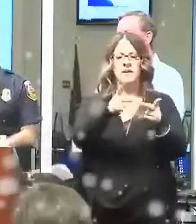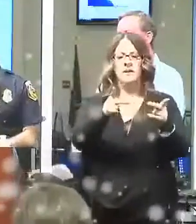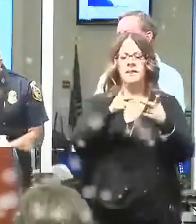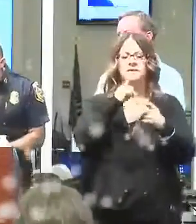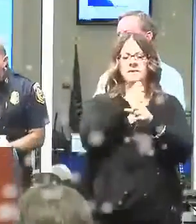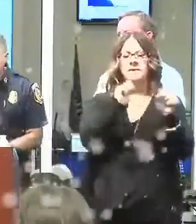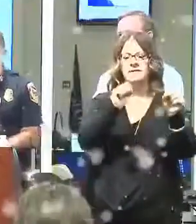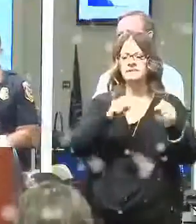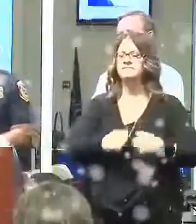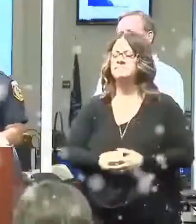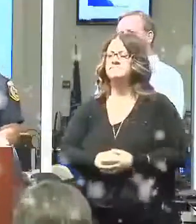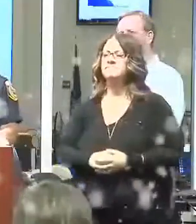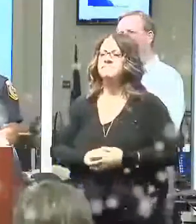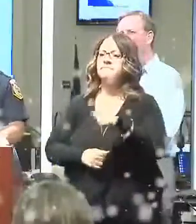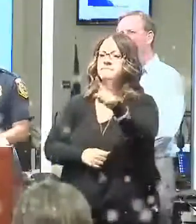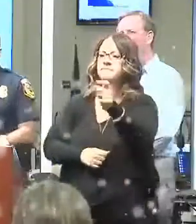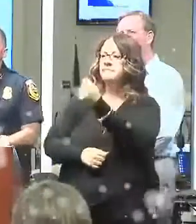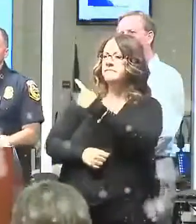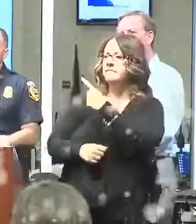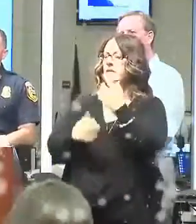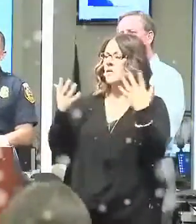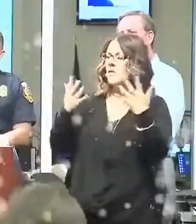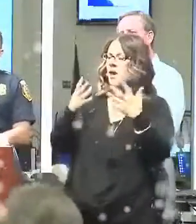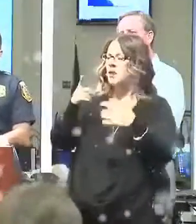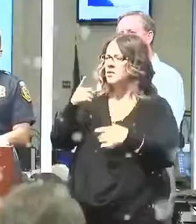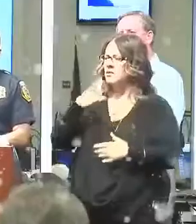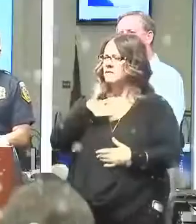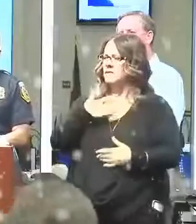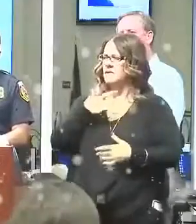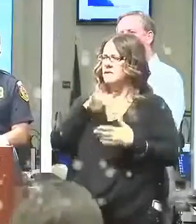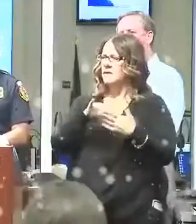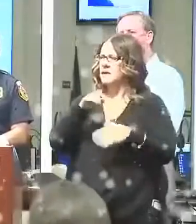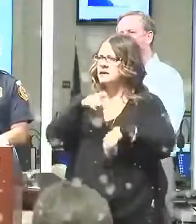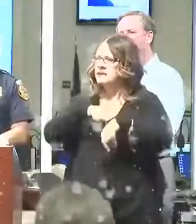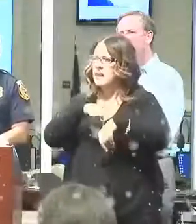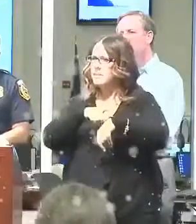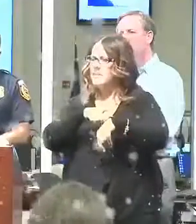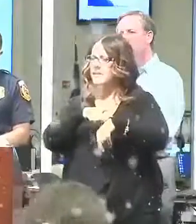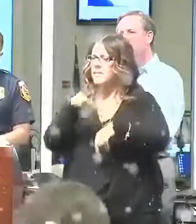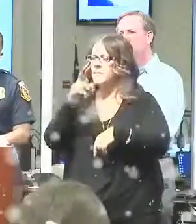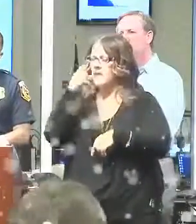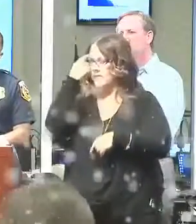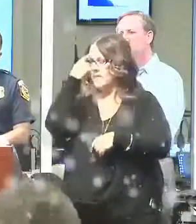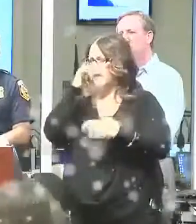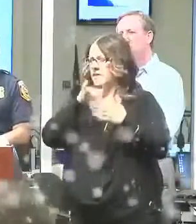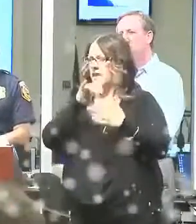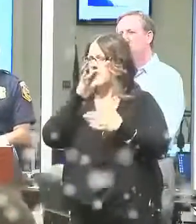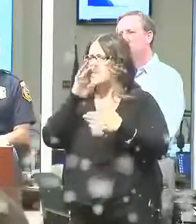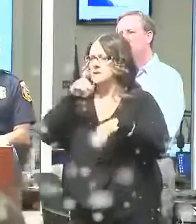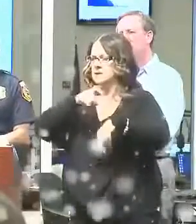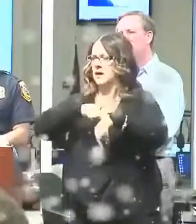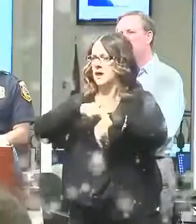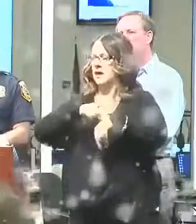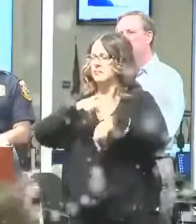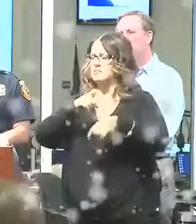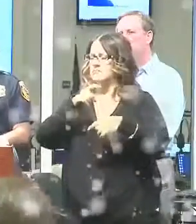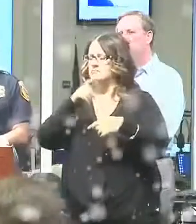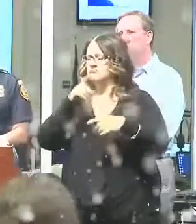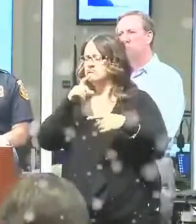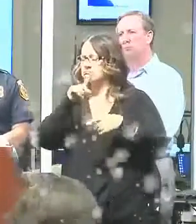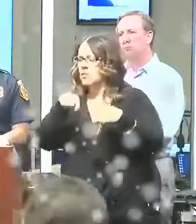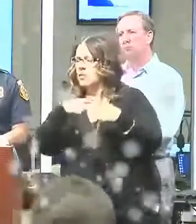Thanks, General. What is the timetable for, or the threshold, the trigger that you're looking for to ratchet back down out of